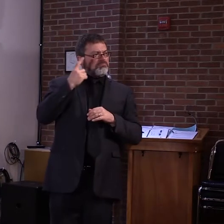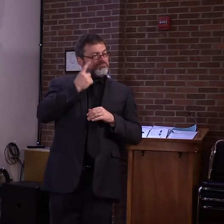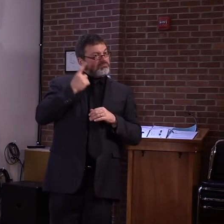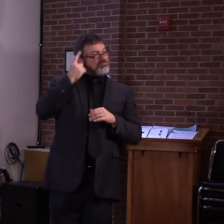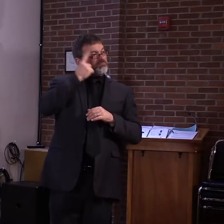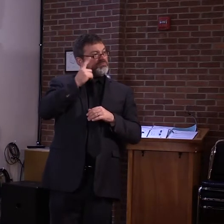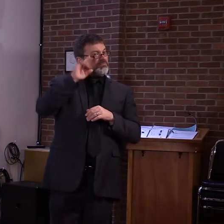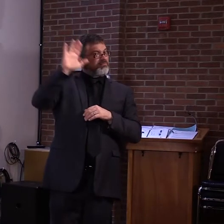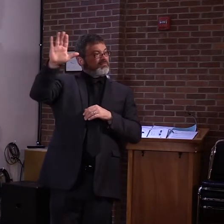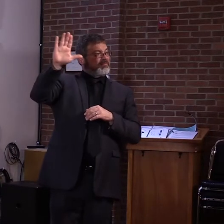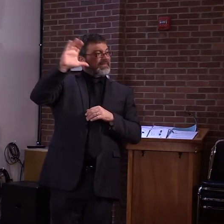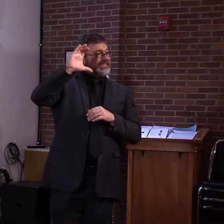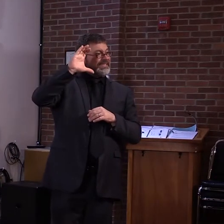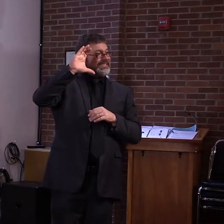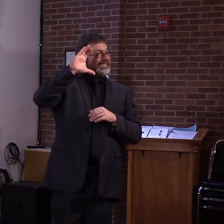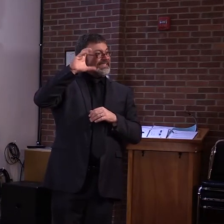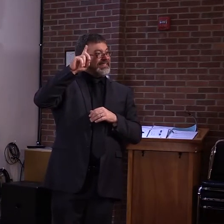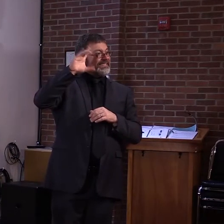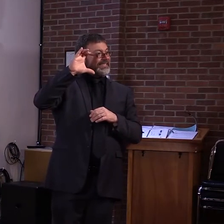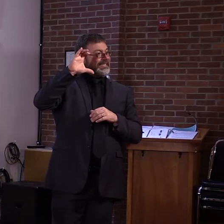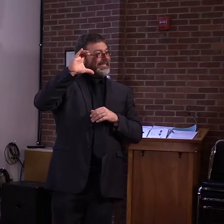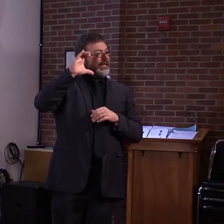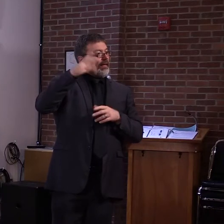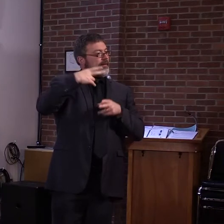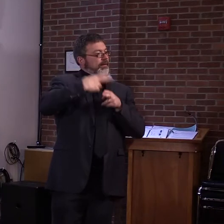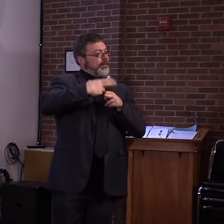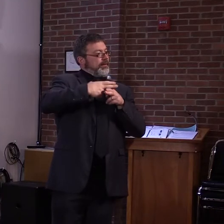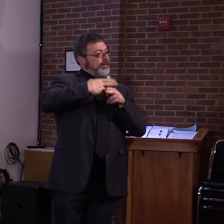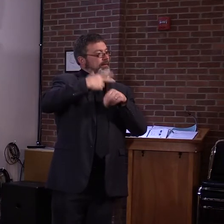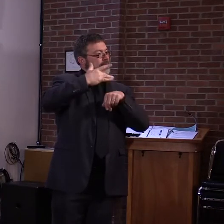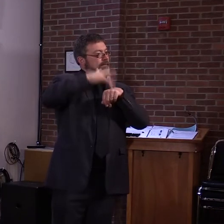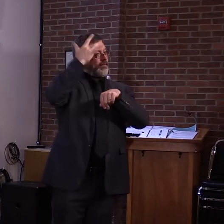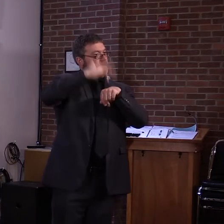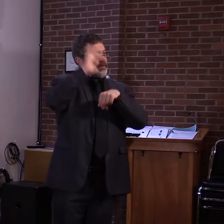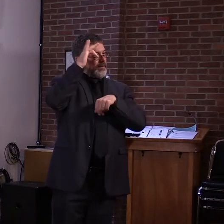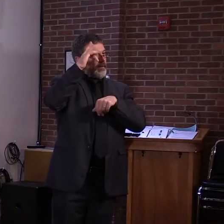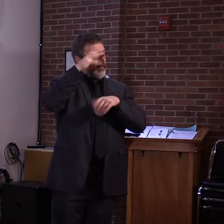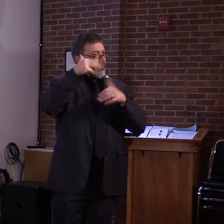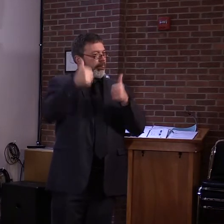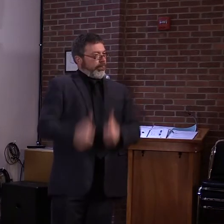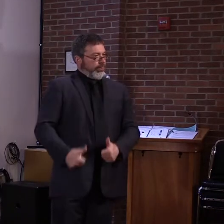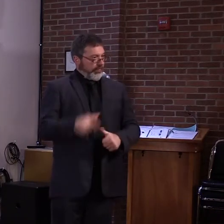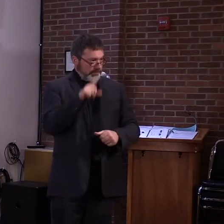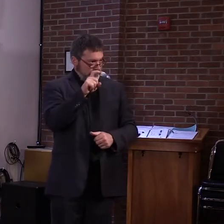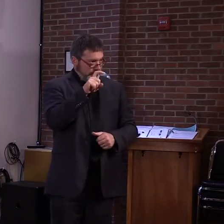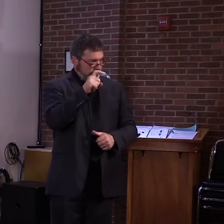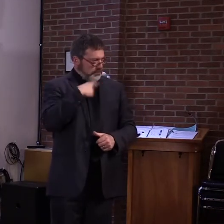as it kind of takes to turn more into the political sphere? Well, again,